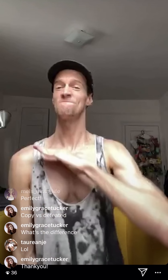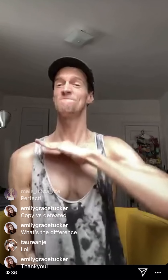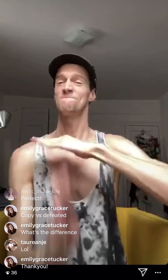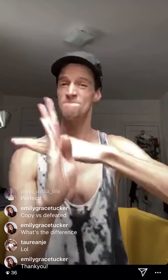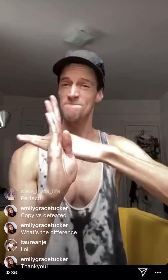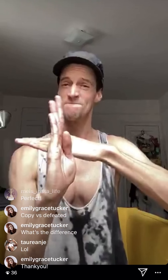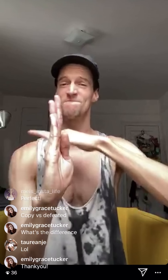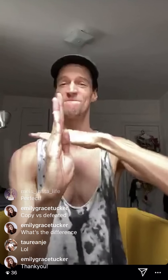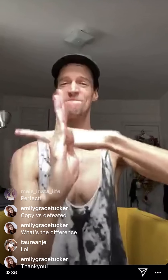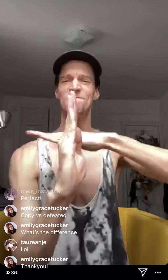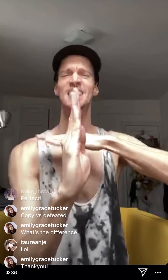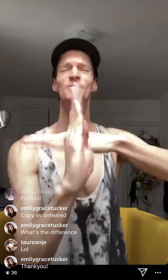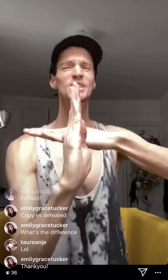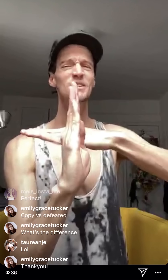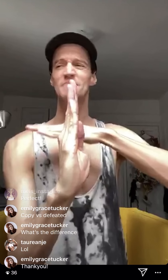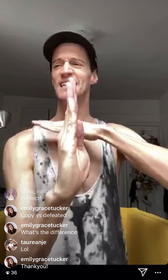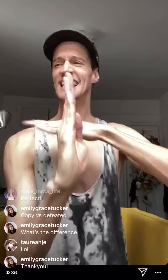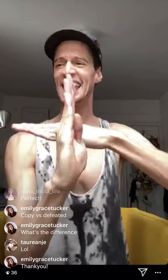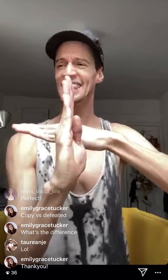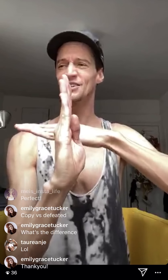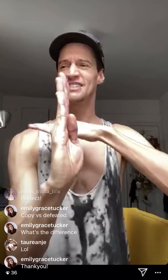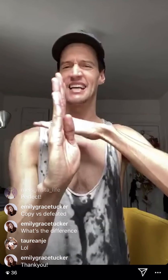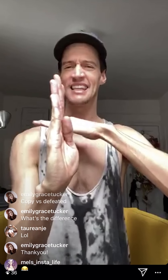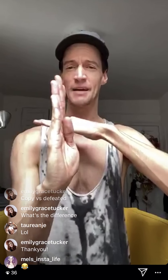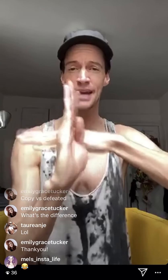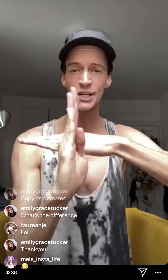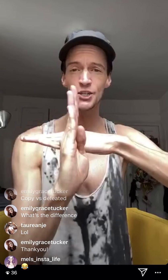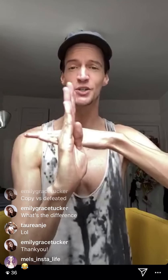I want to do that, but I can't. I'm hindered.